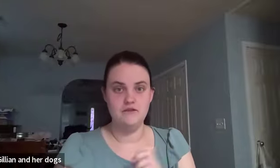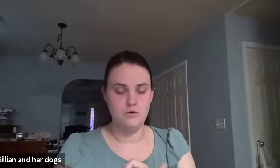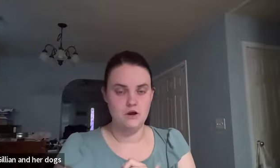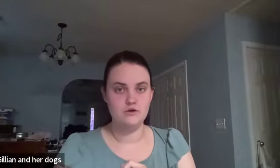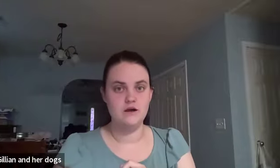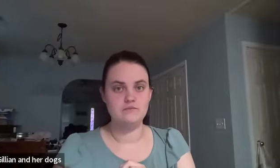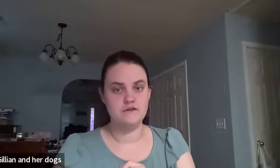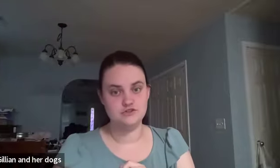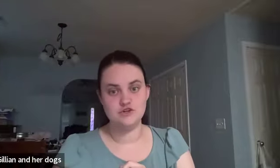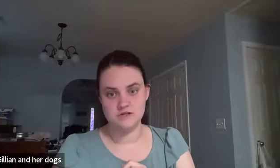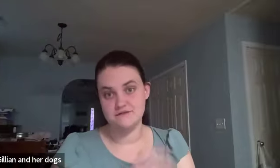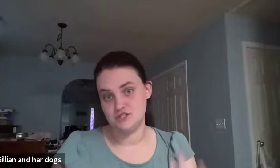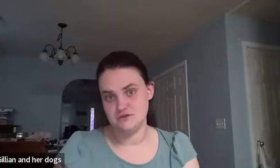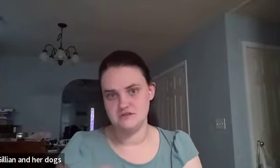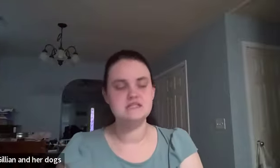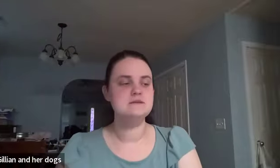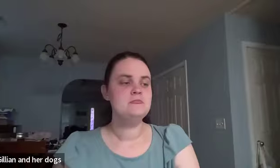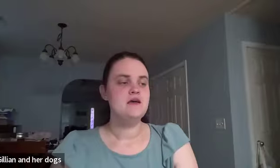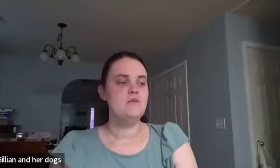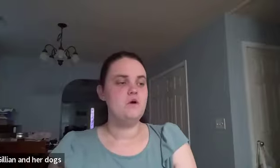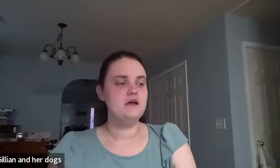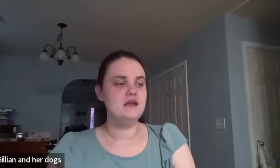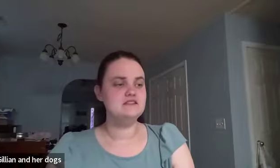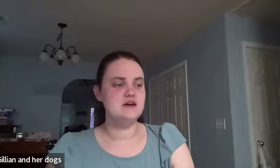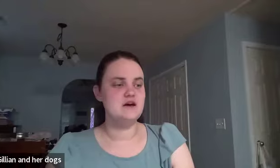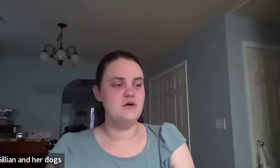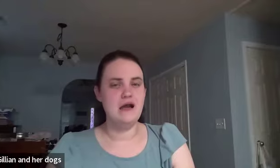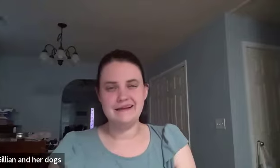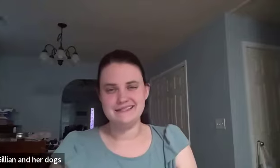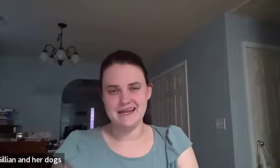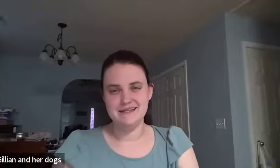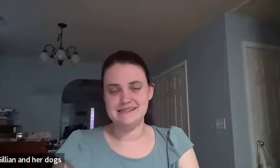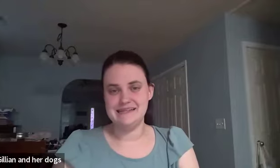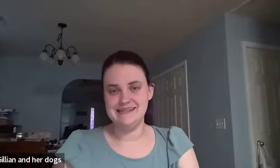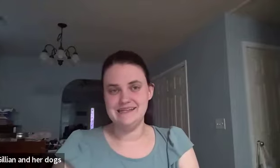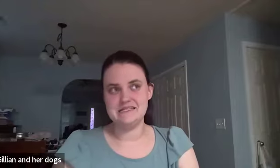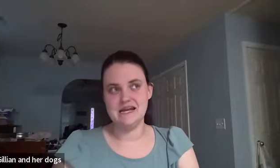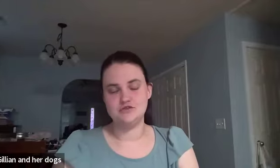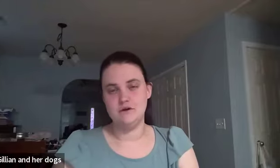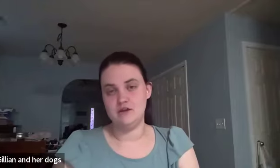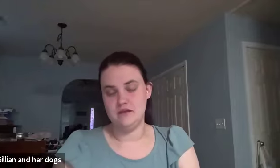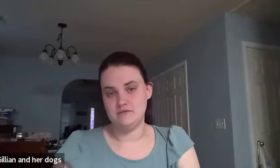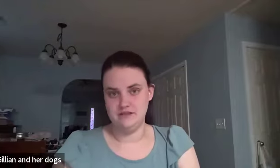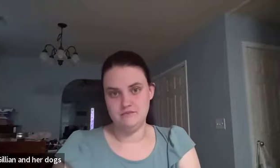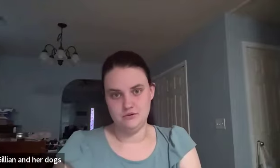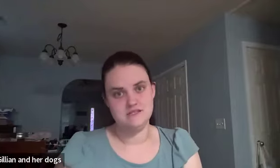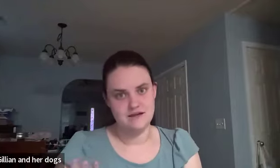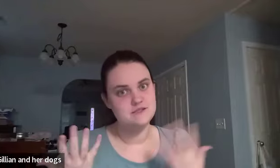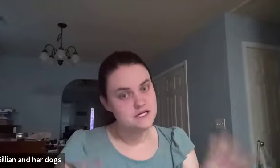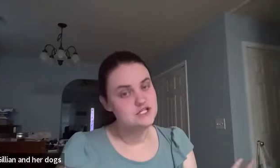in the water. Professional scuba divers do use this one, and so I like to add it because it is an actual, like, could be a really important sign, especially